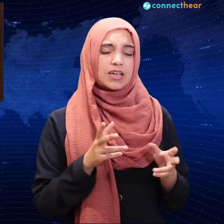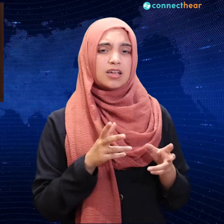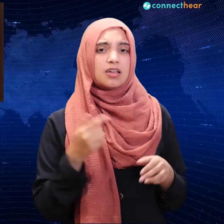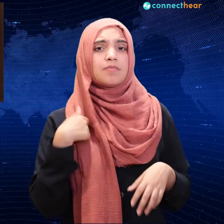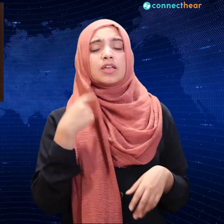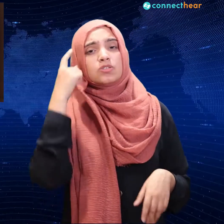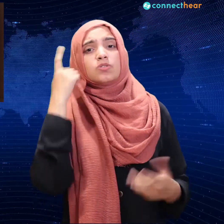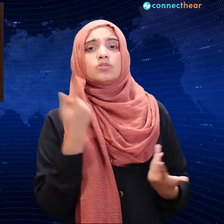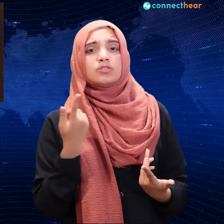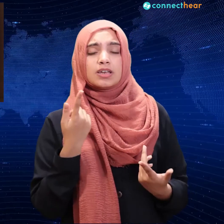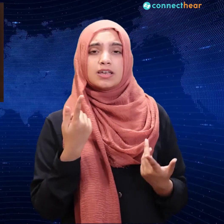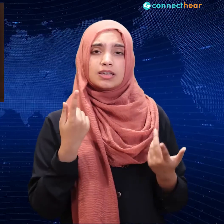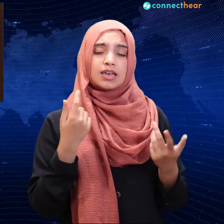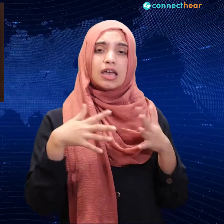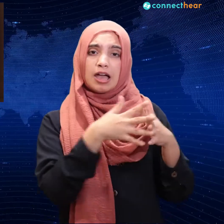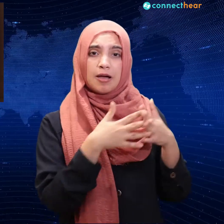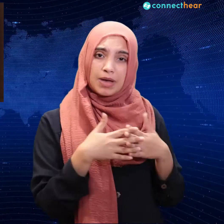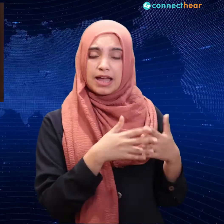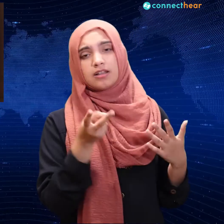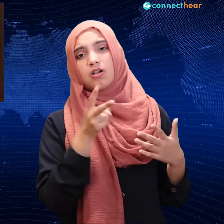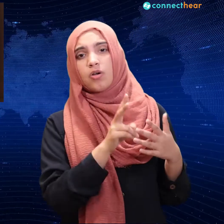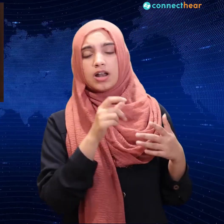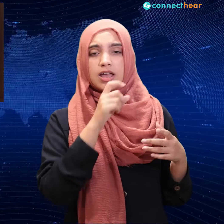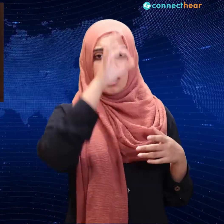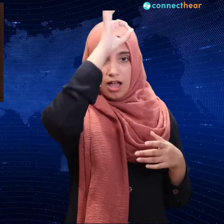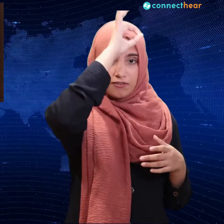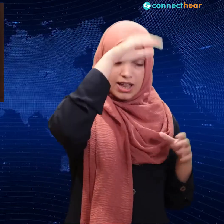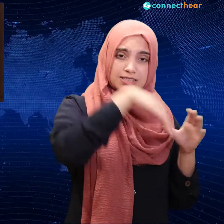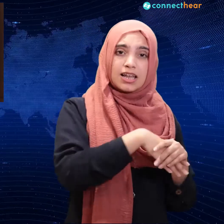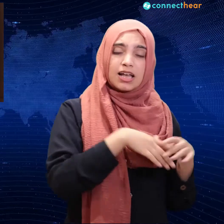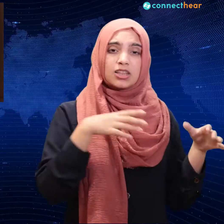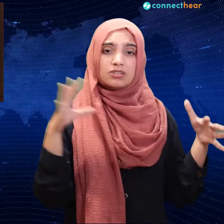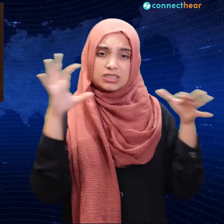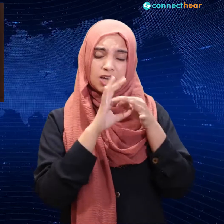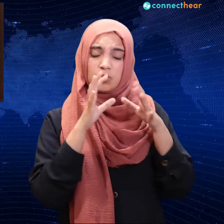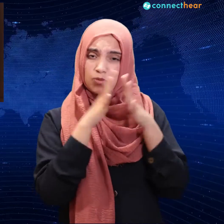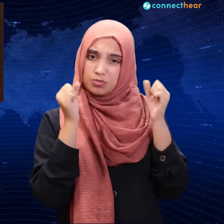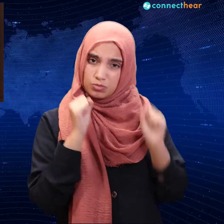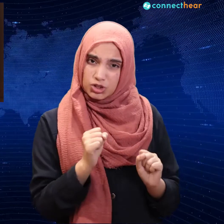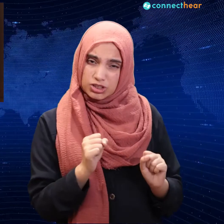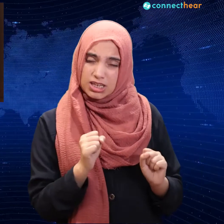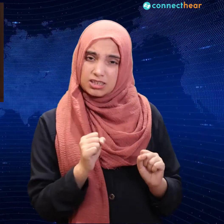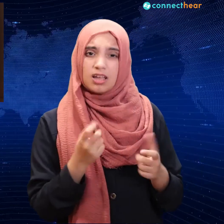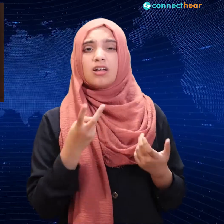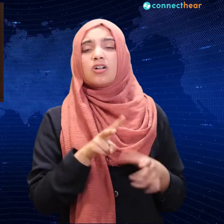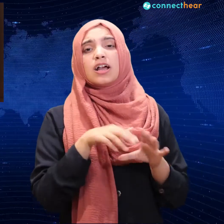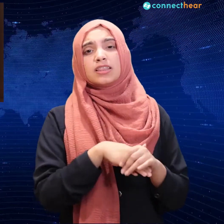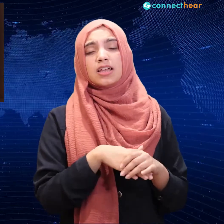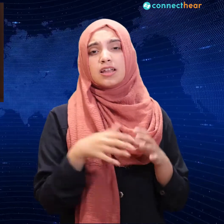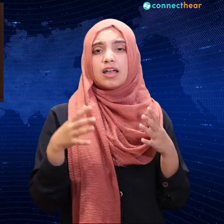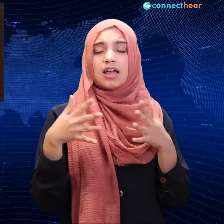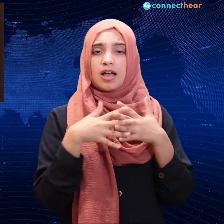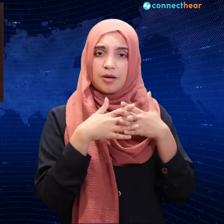the US occupation of Afghanistan was a terrible relationship. It was, the US said we are paying